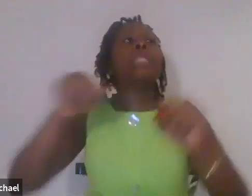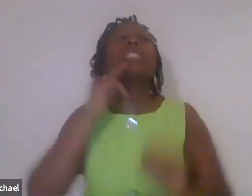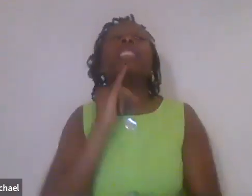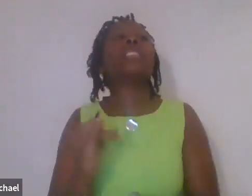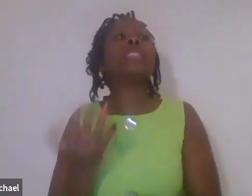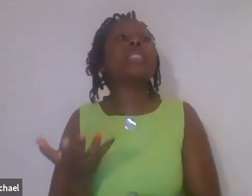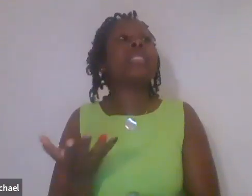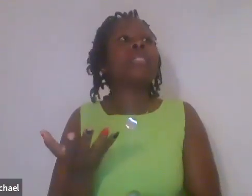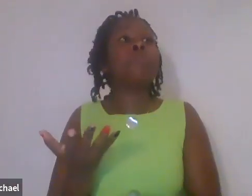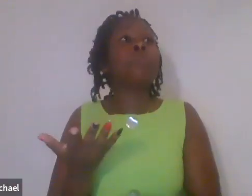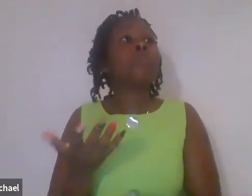I look where my ability is.